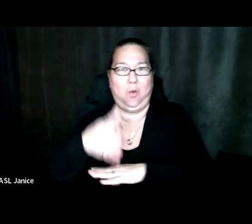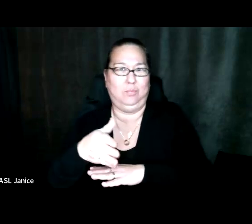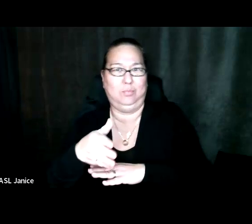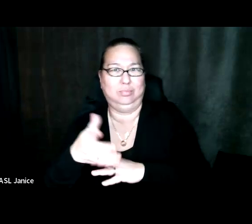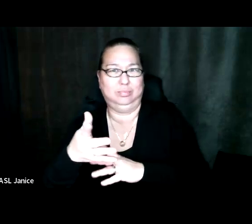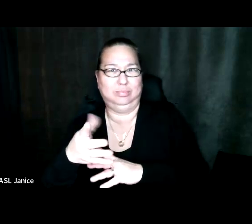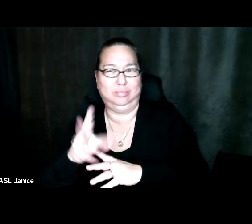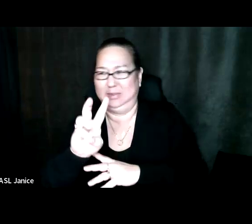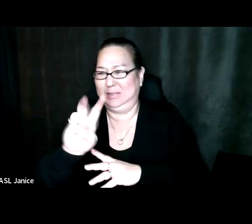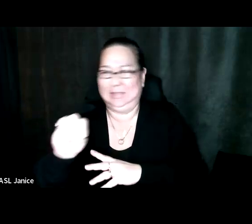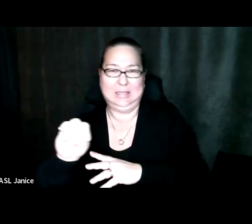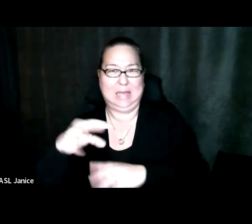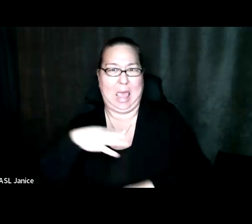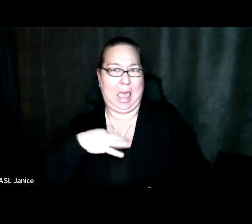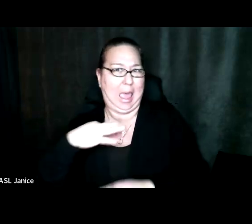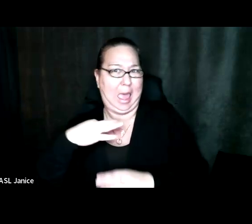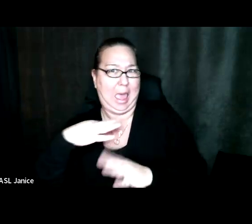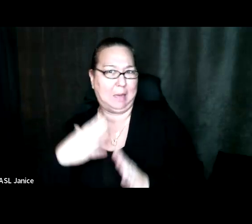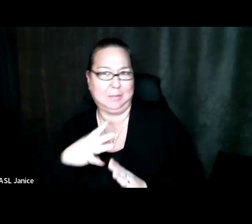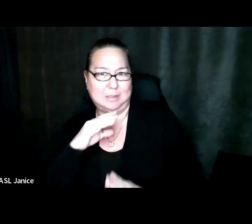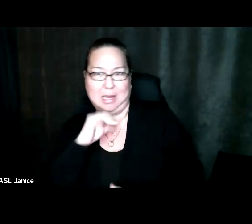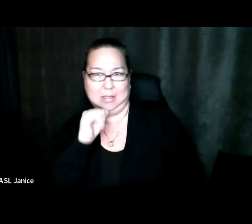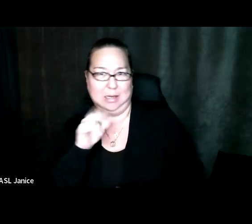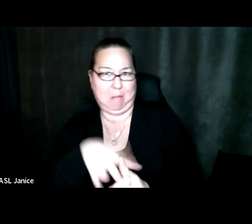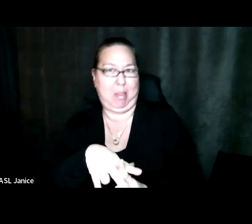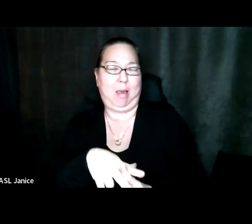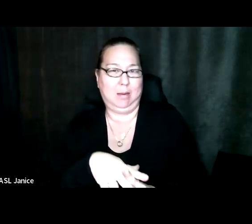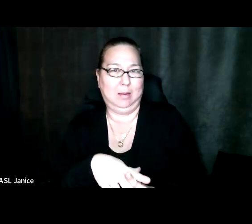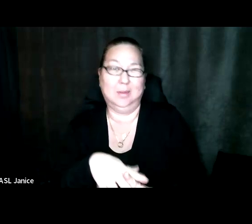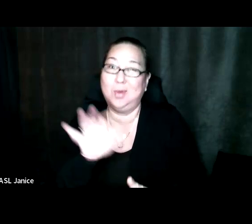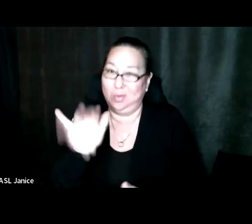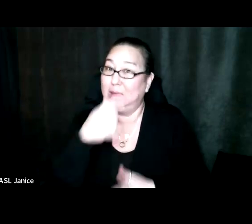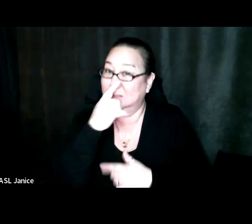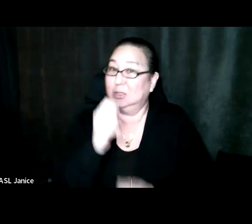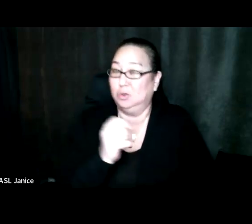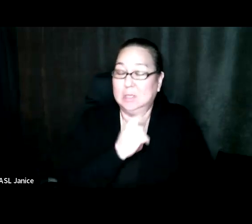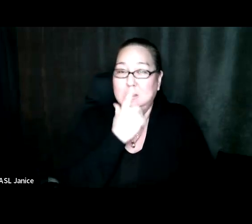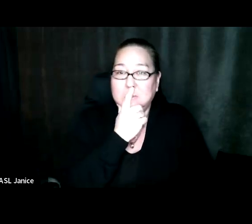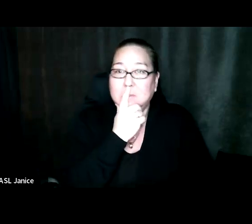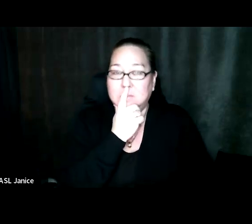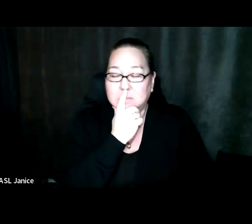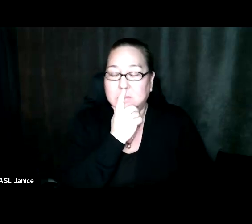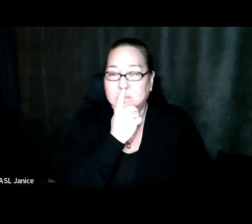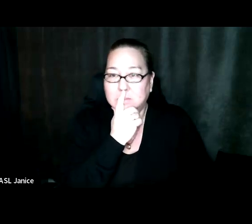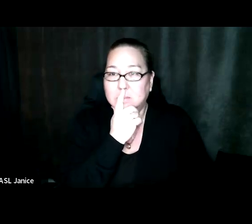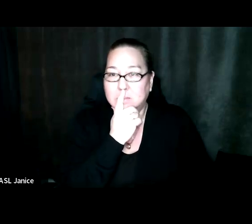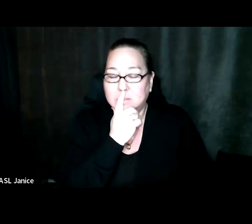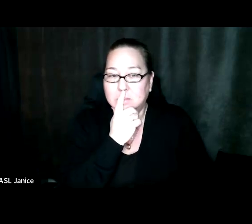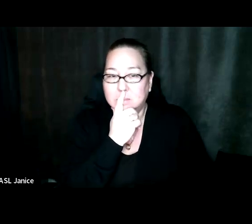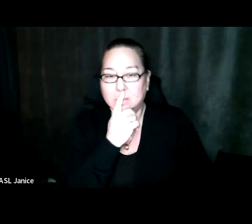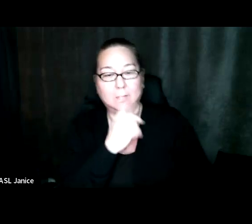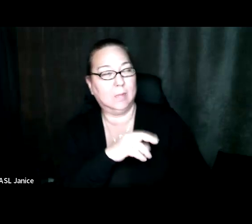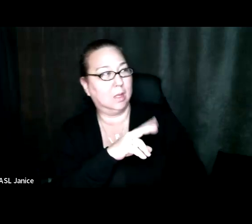in 60 applicants, right? So it's very interesting. Yeah, 262